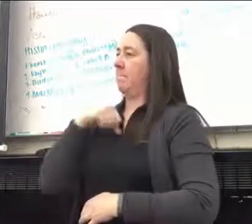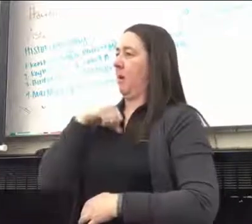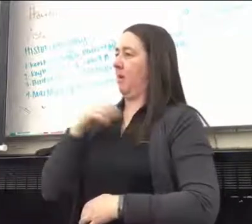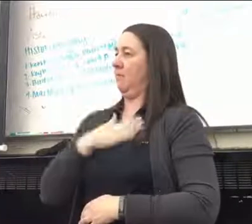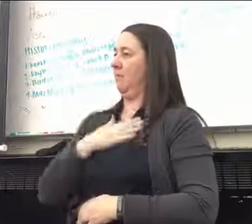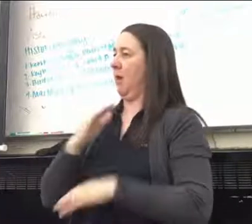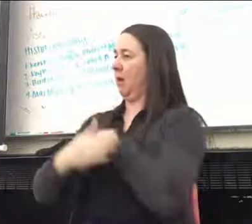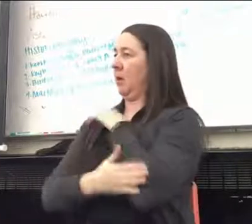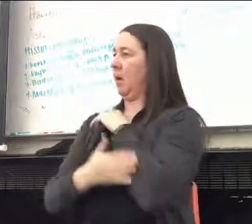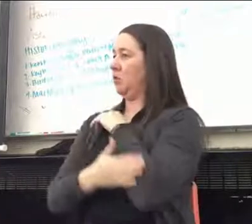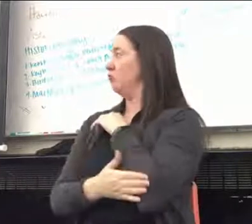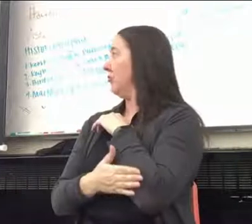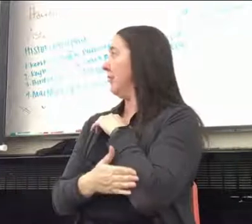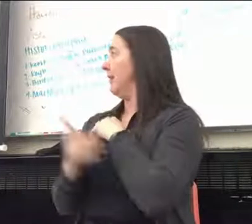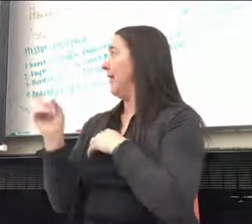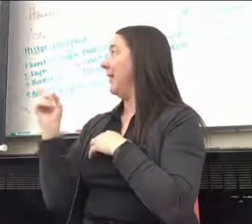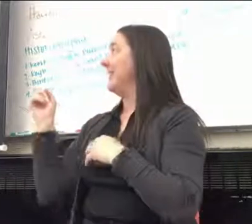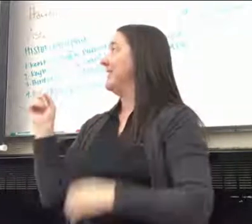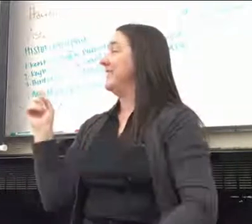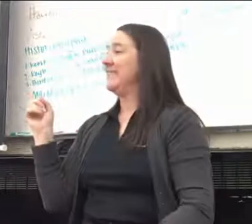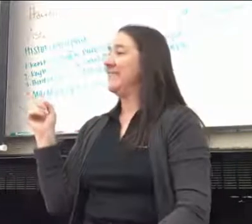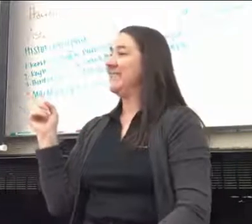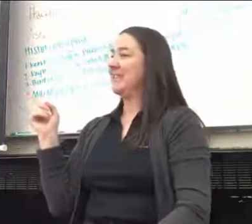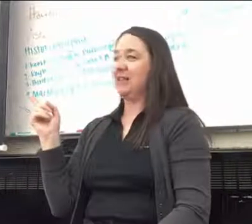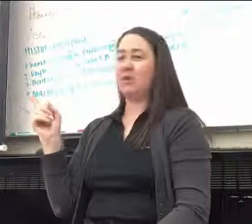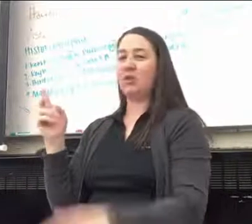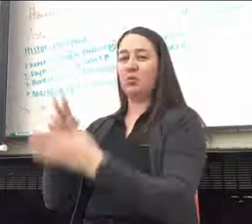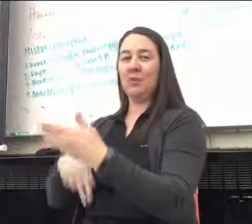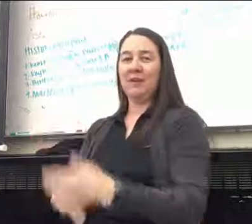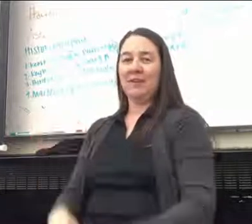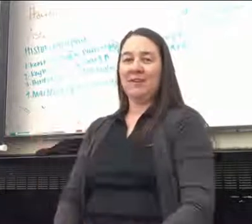country. Like this. Just read